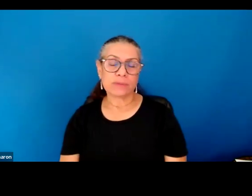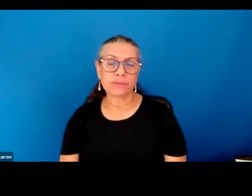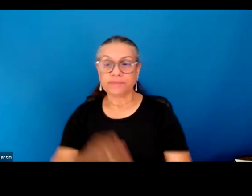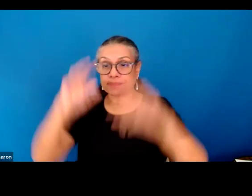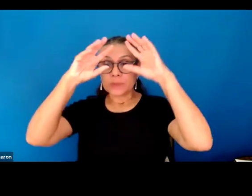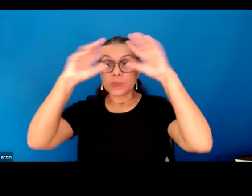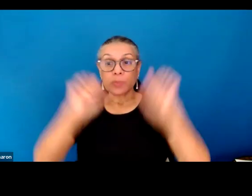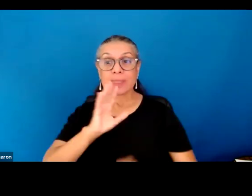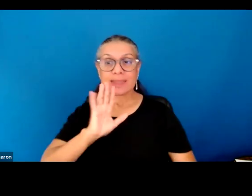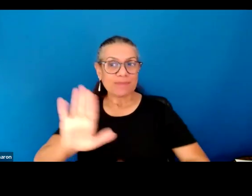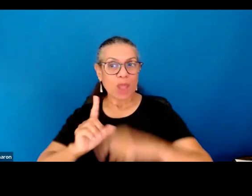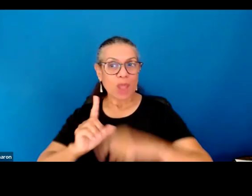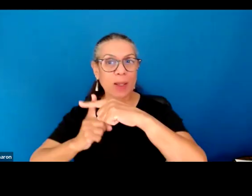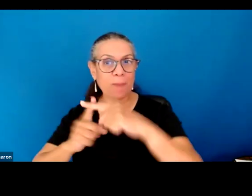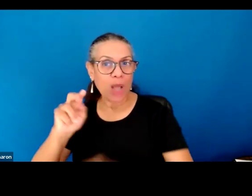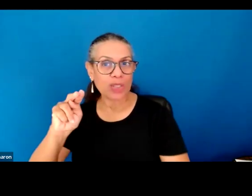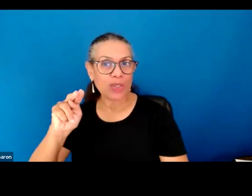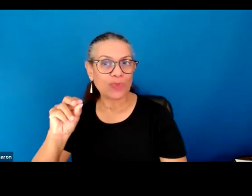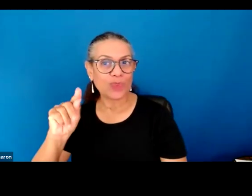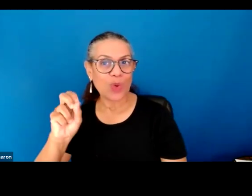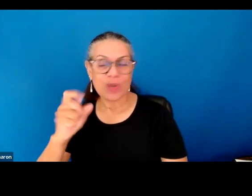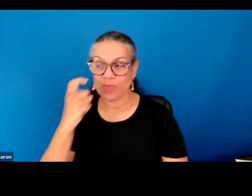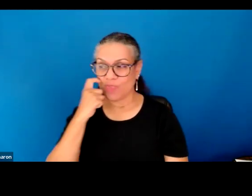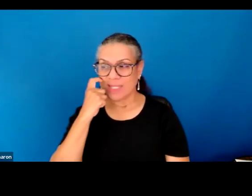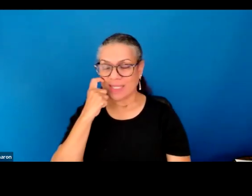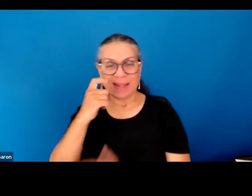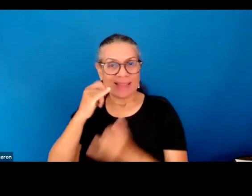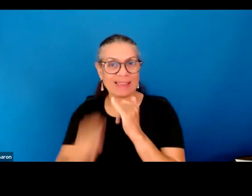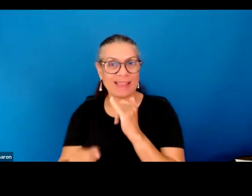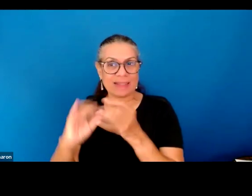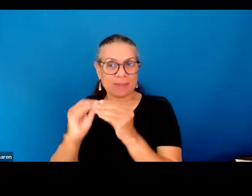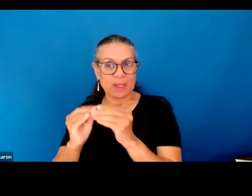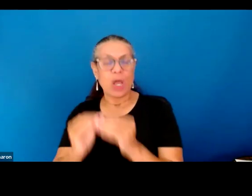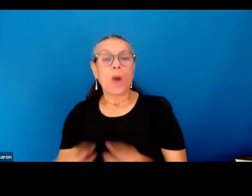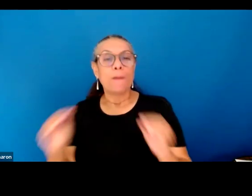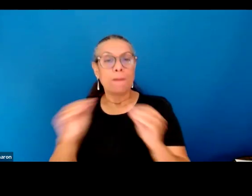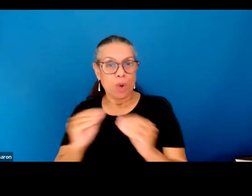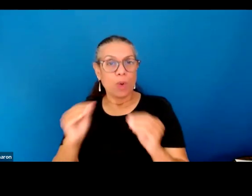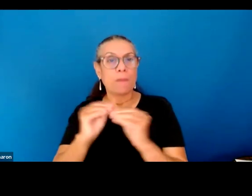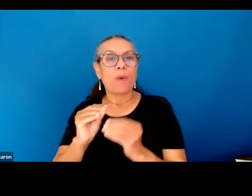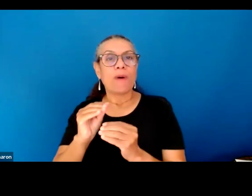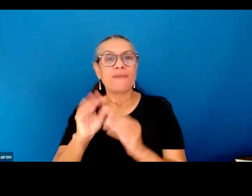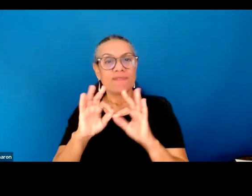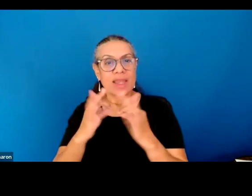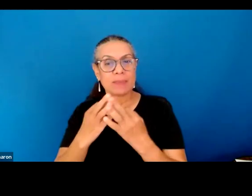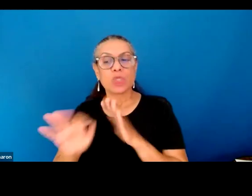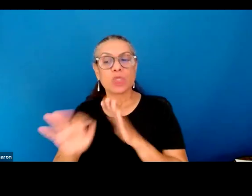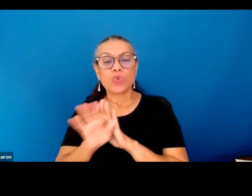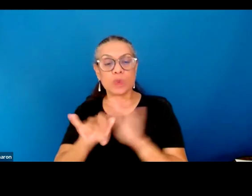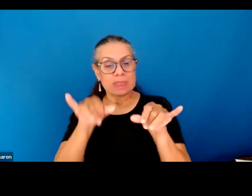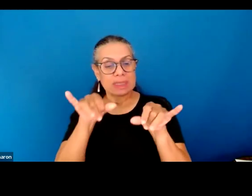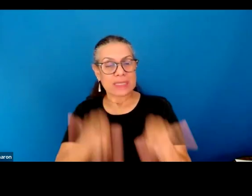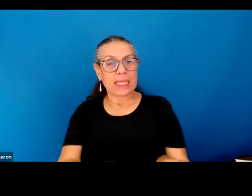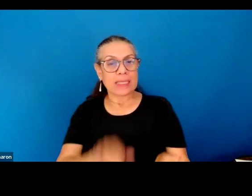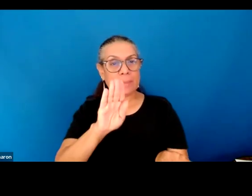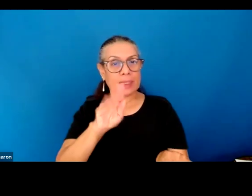positive note, Yeah. actually, in the last set of data, we actually did see more families choosing to stay in the BPS who did not get offered a